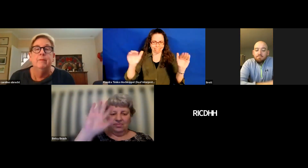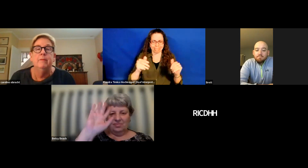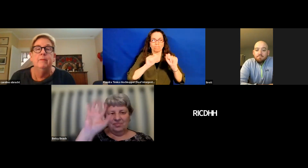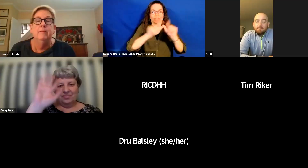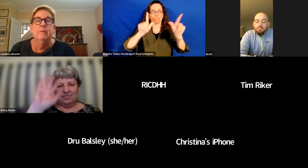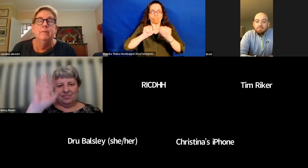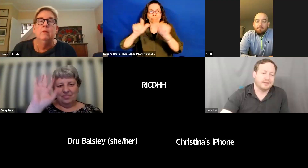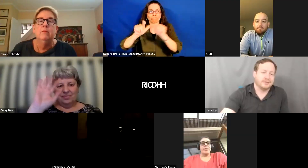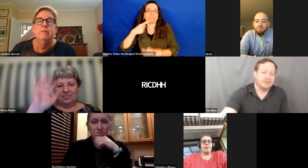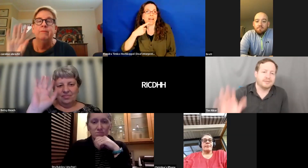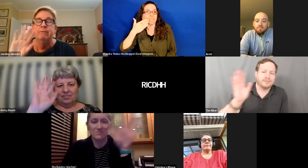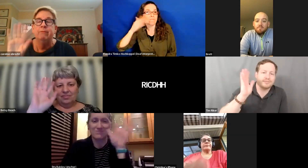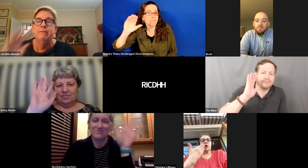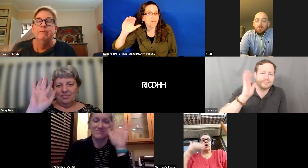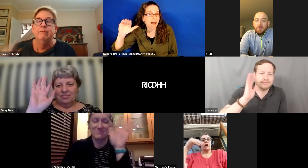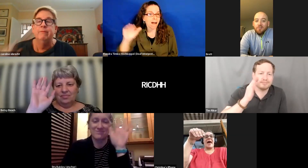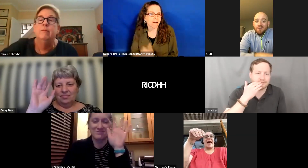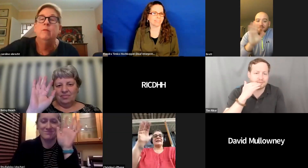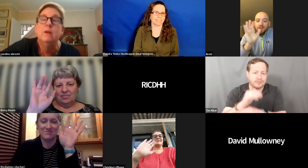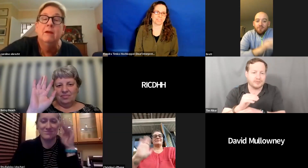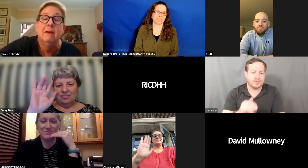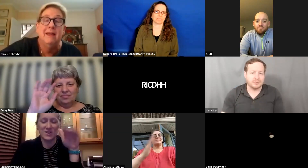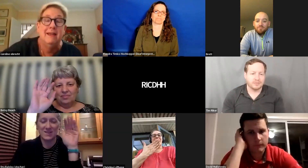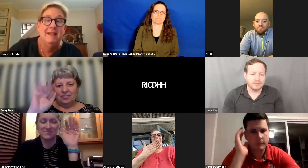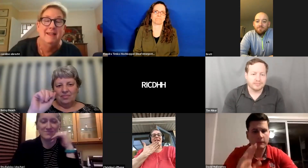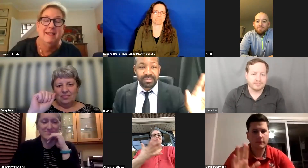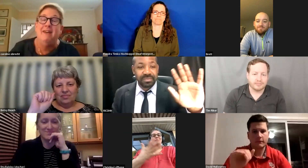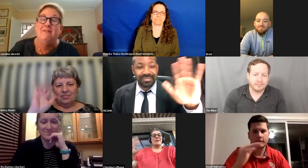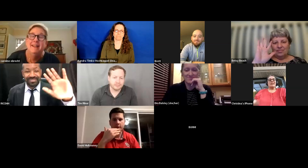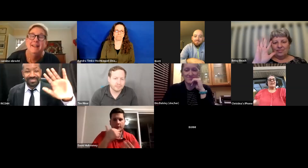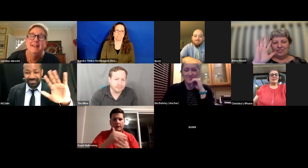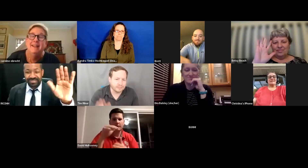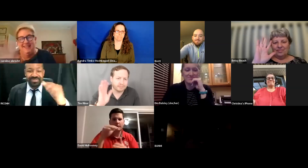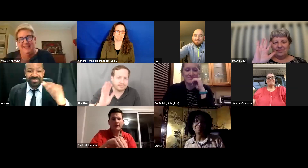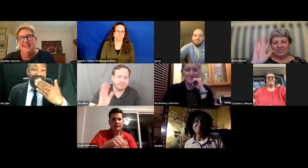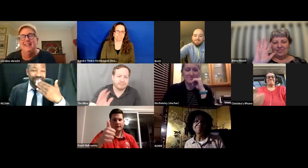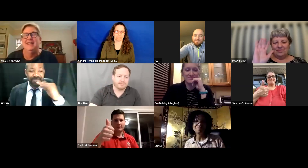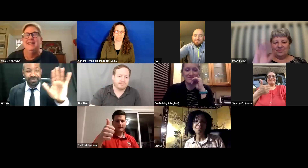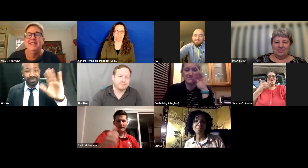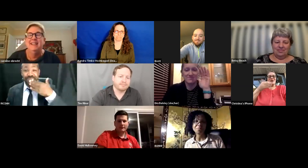Good job, Caroline. Thank you. Yeah, right.